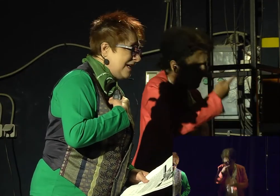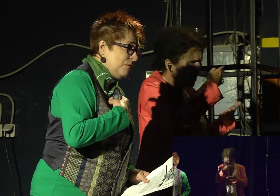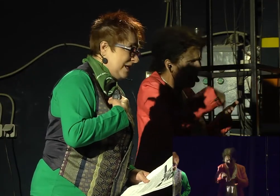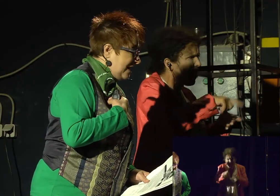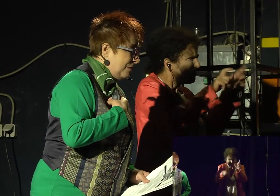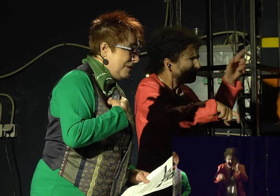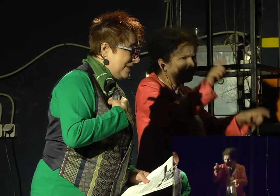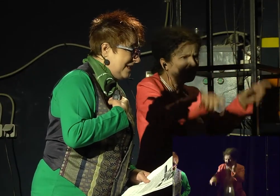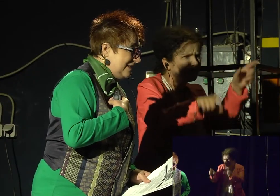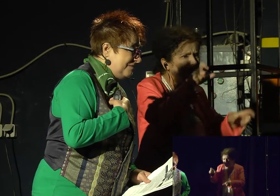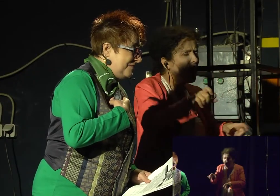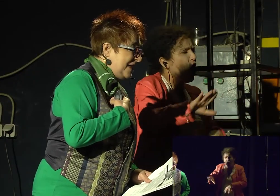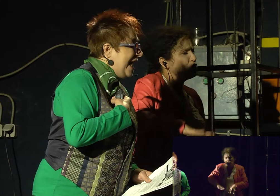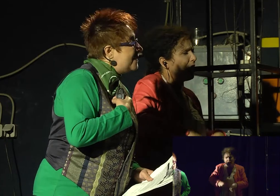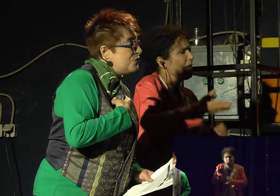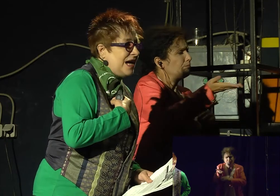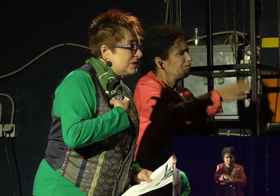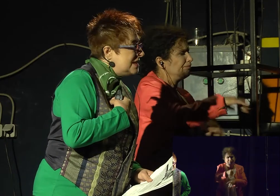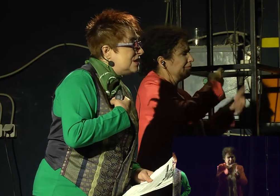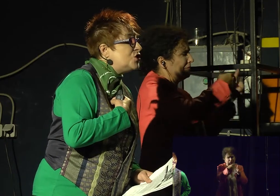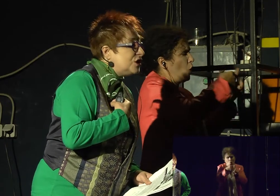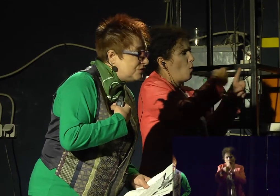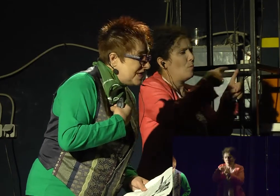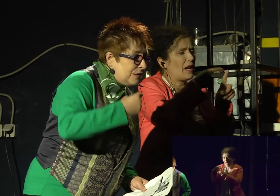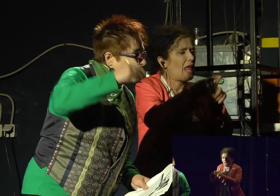was the lucky one and got away with it. And the